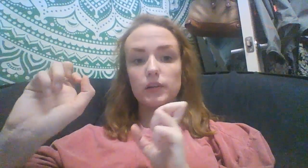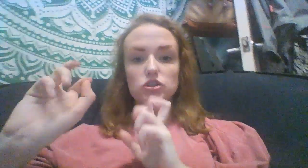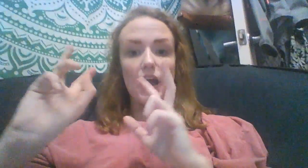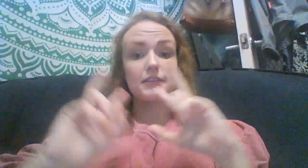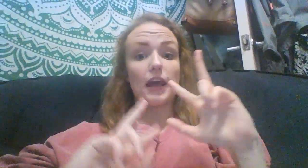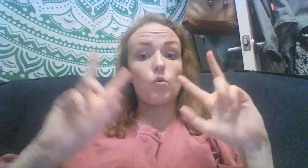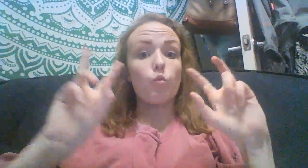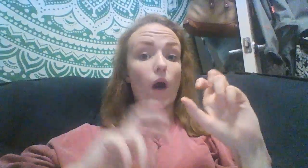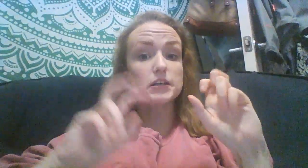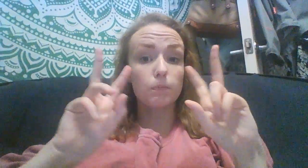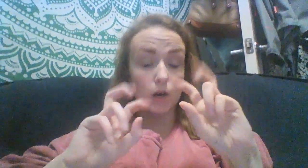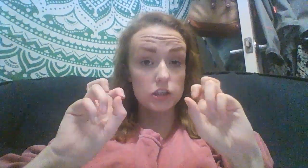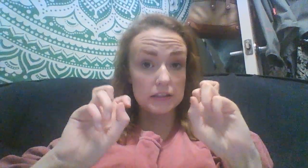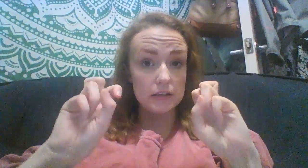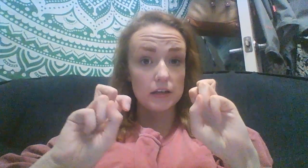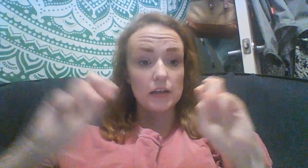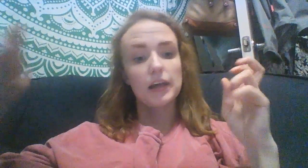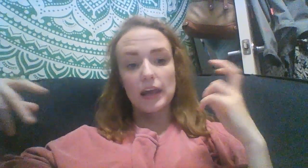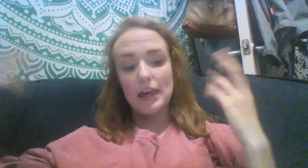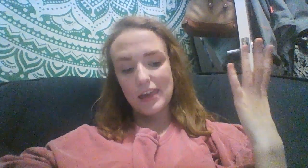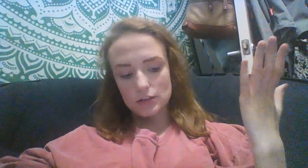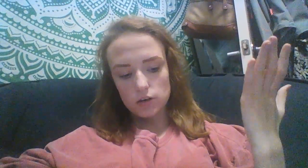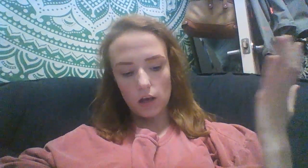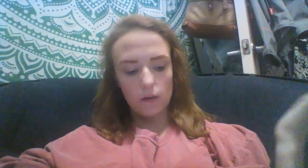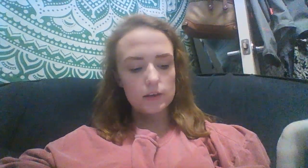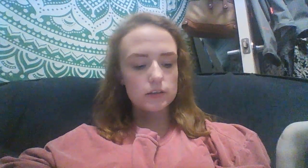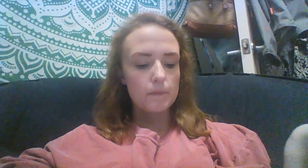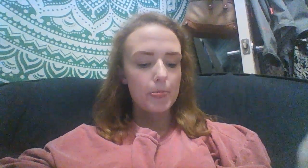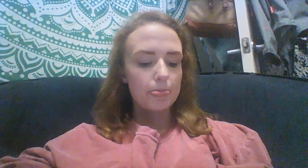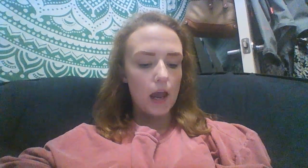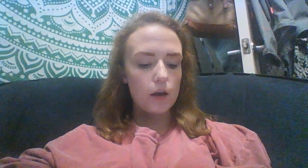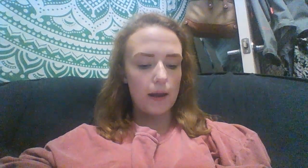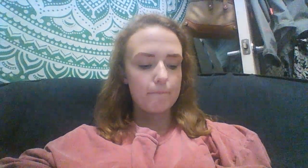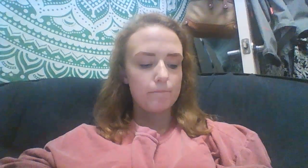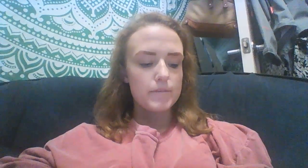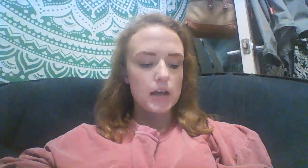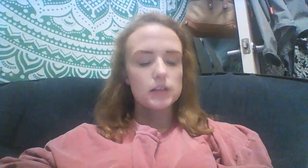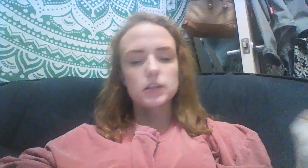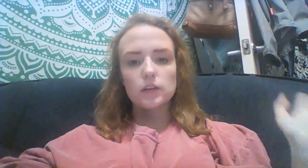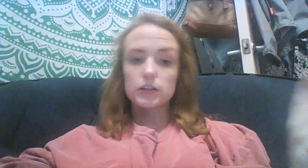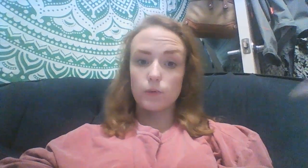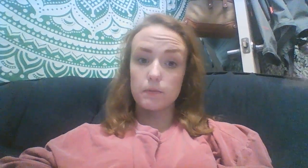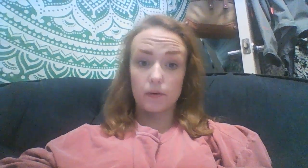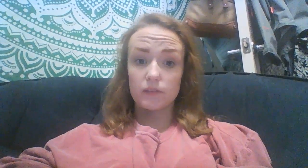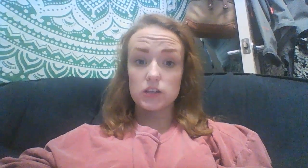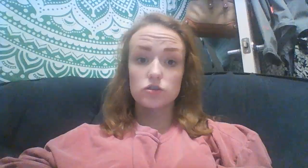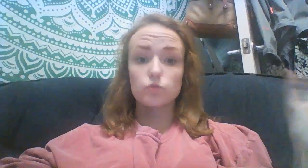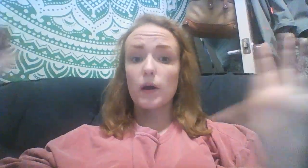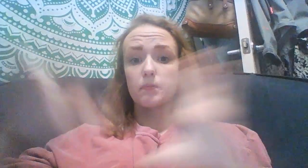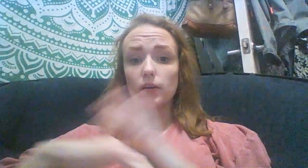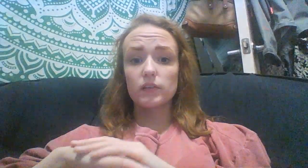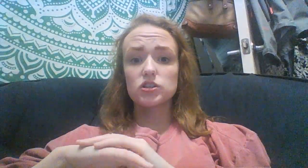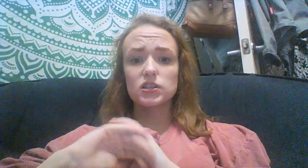privileged as a white person. It's ridiculous. Okay, so that's white privilege. White privilege is